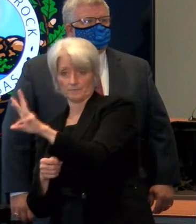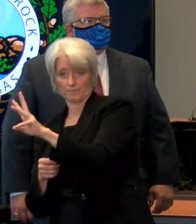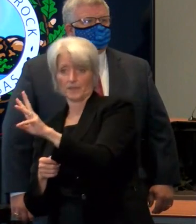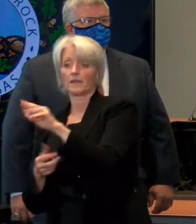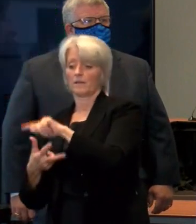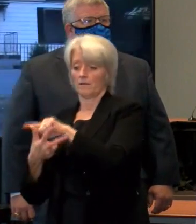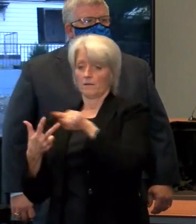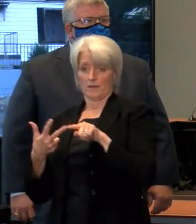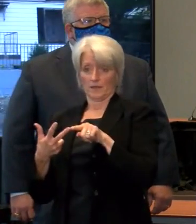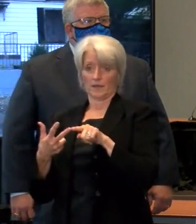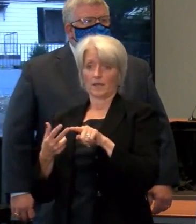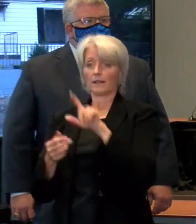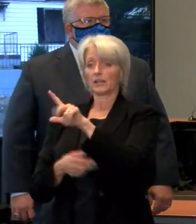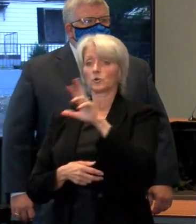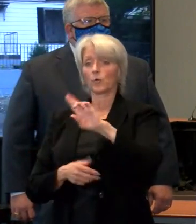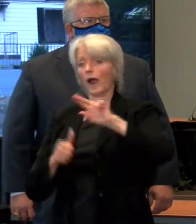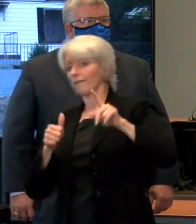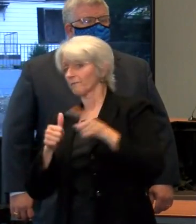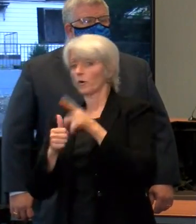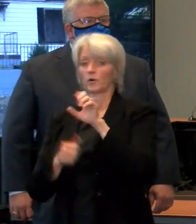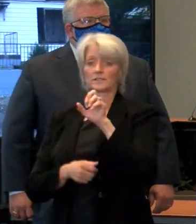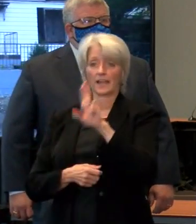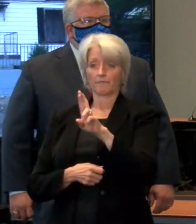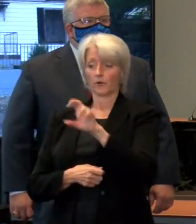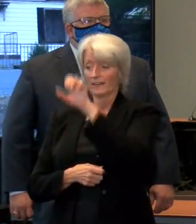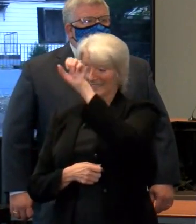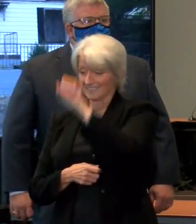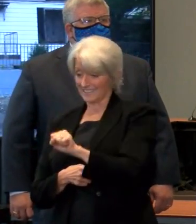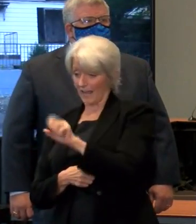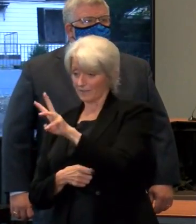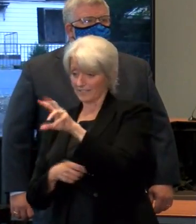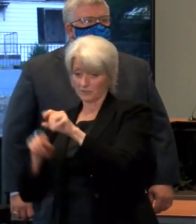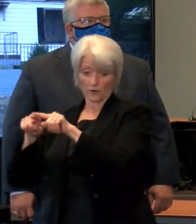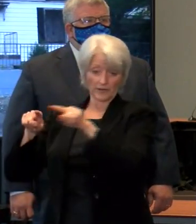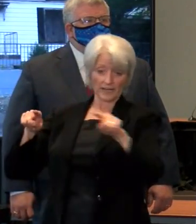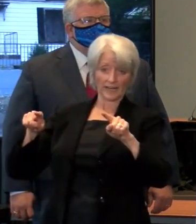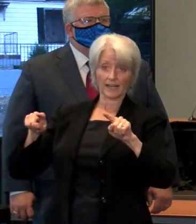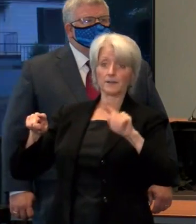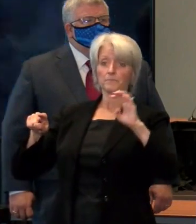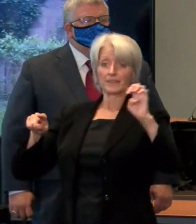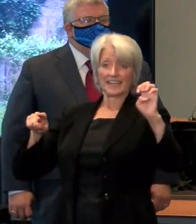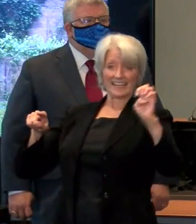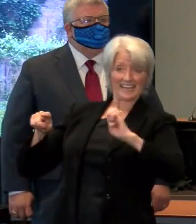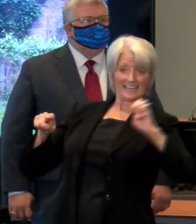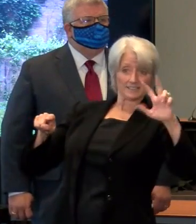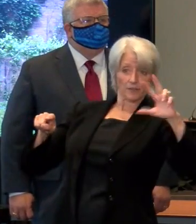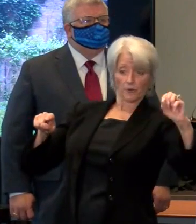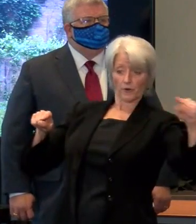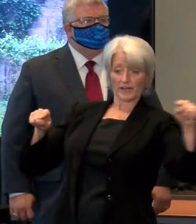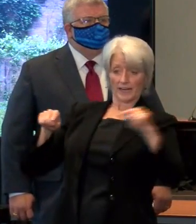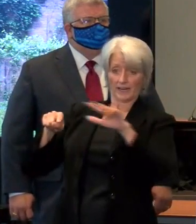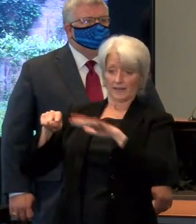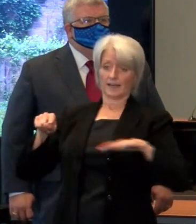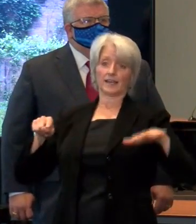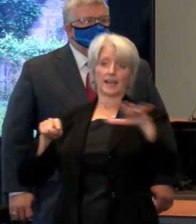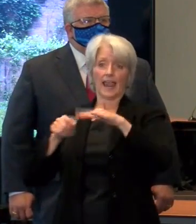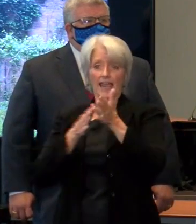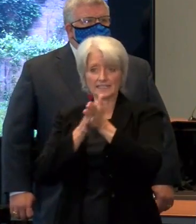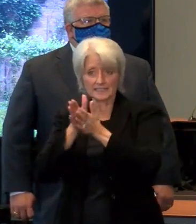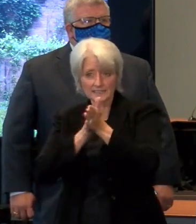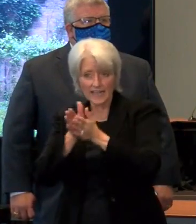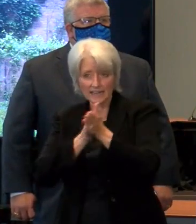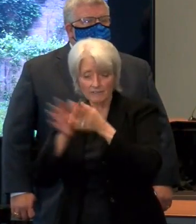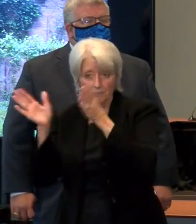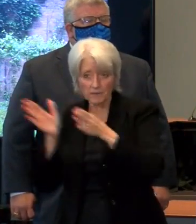ever south of 630, east of 30 incentive package to incent economic development right here